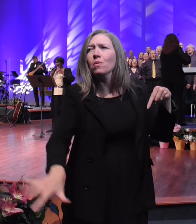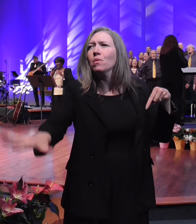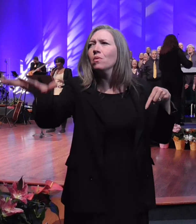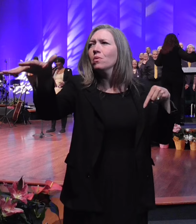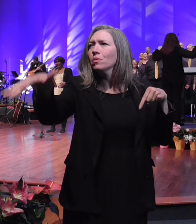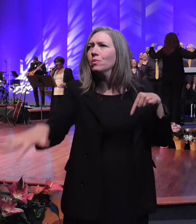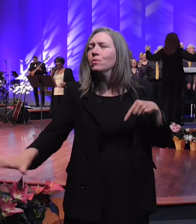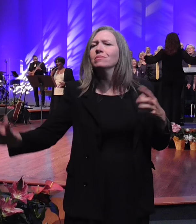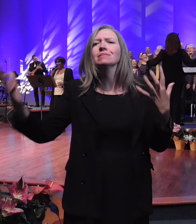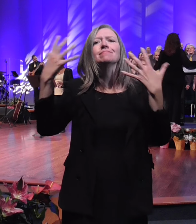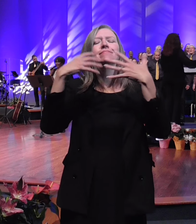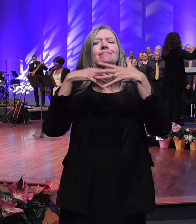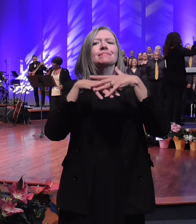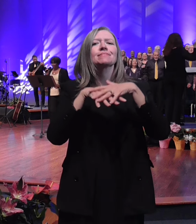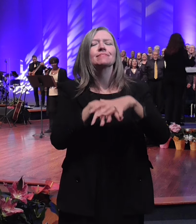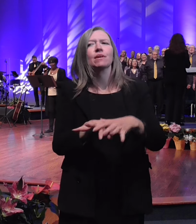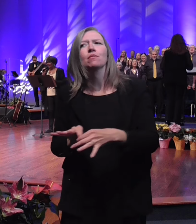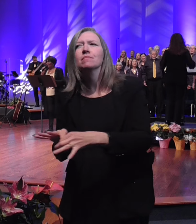harmony.